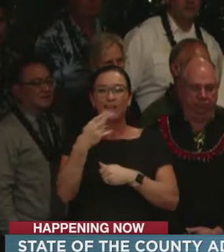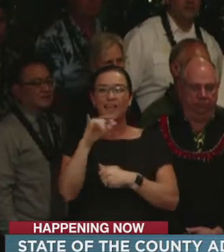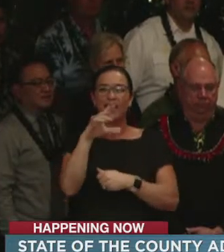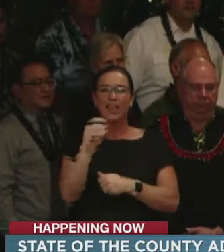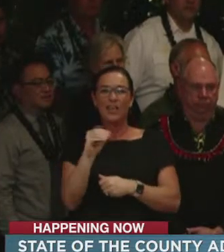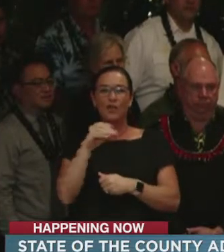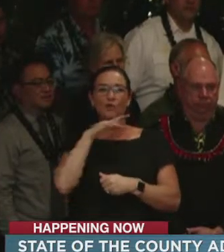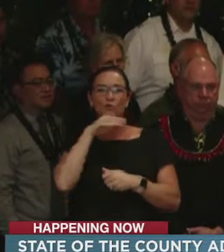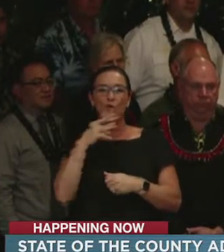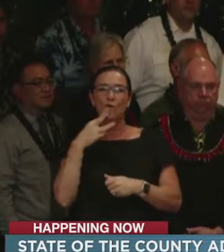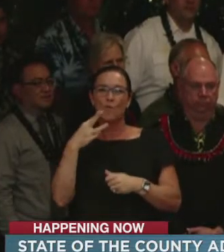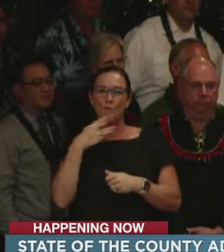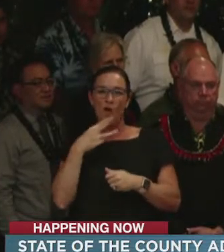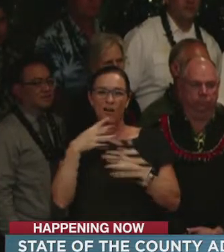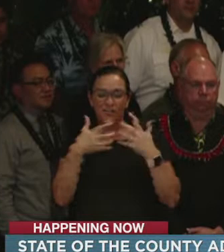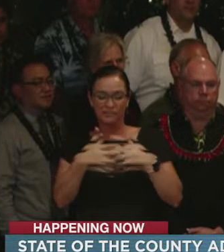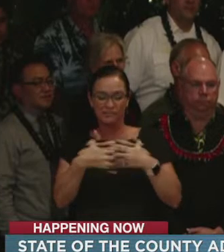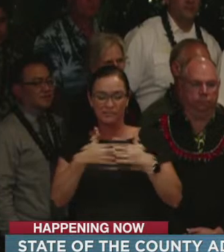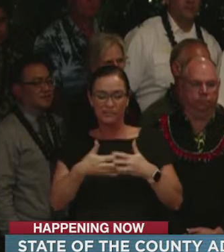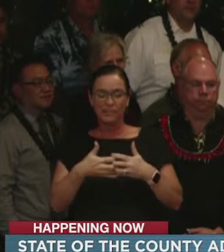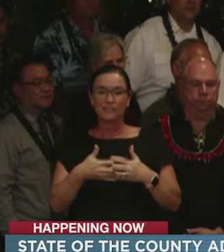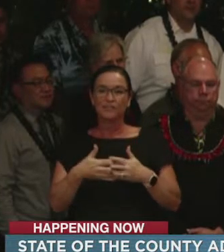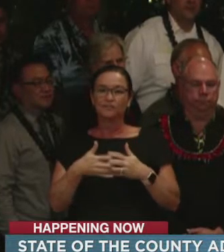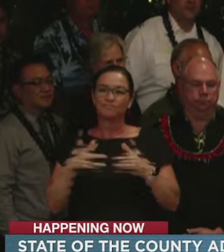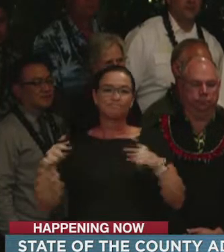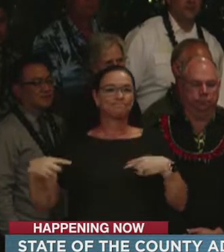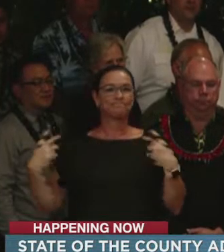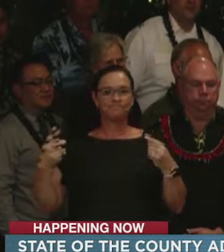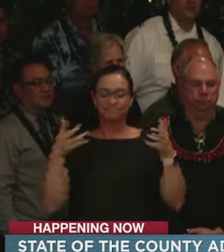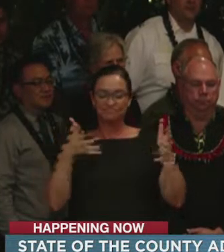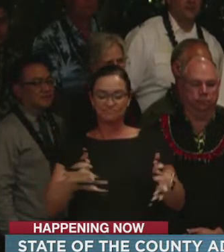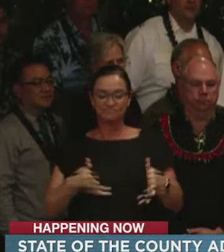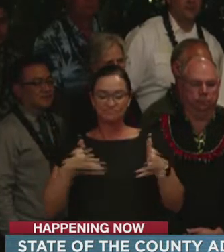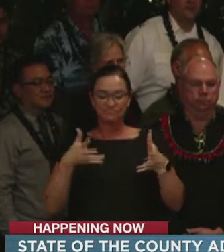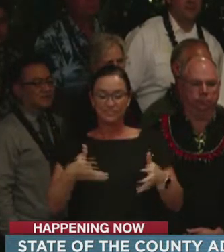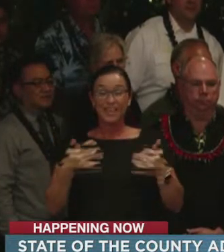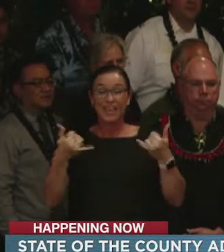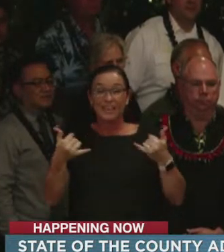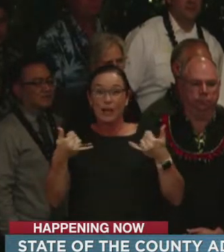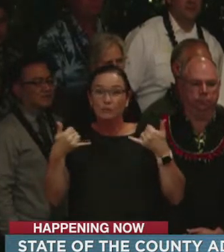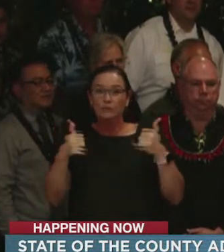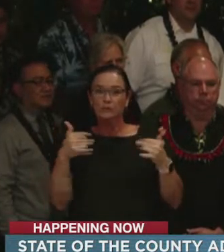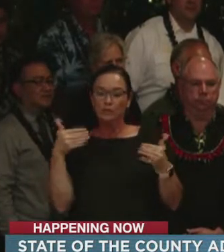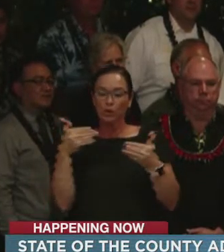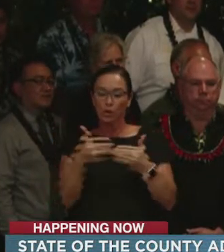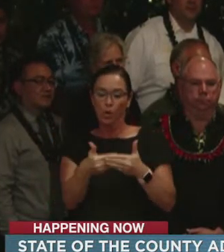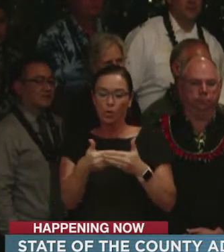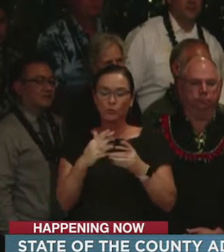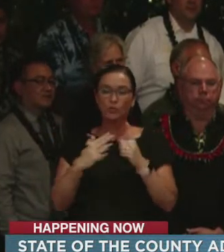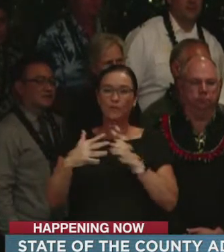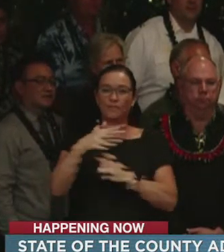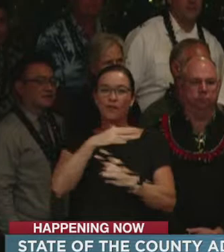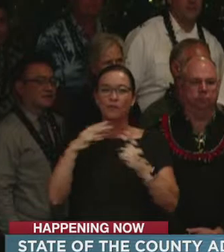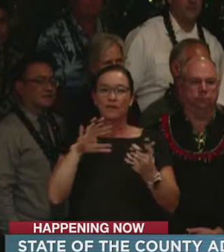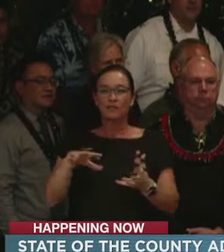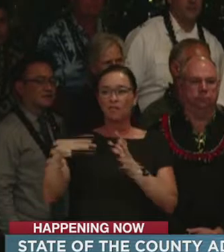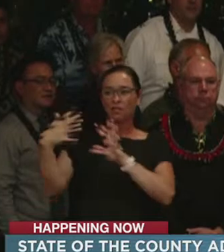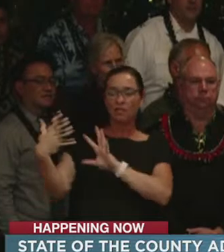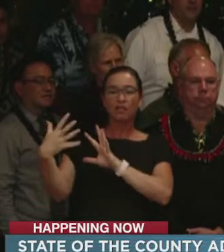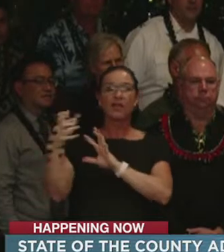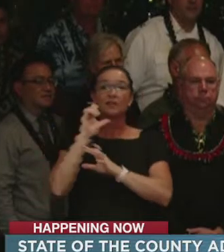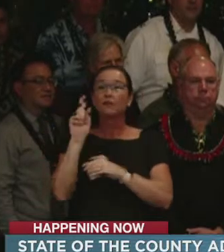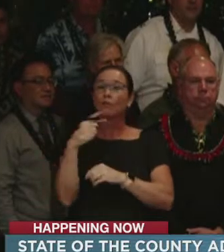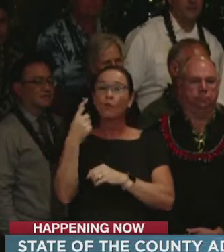plant, which had been long neglected and remains on the verge of an environmental catastrophe, not just for